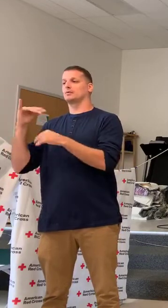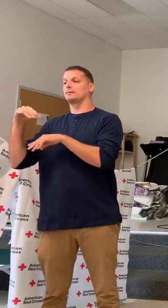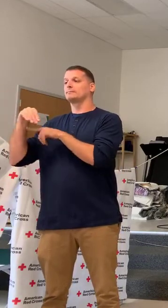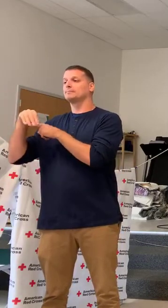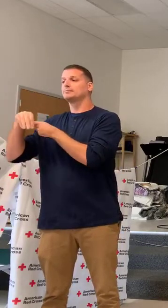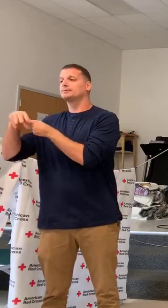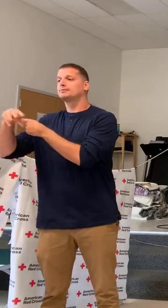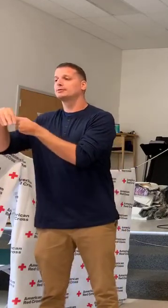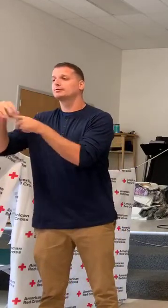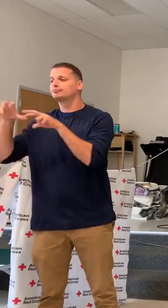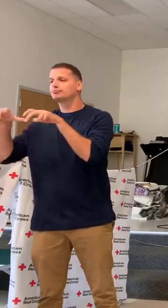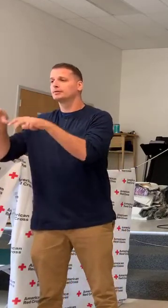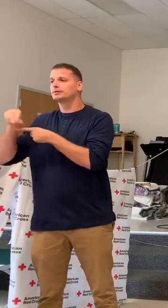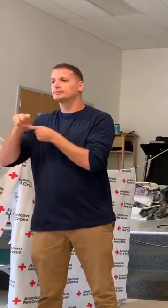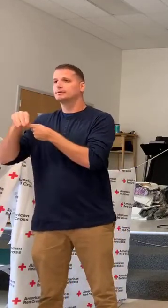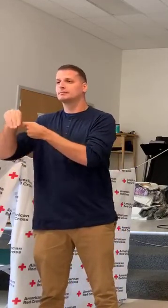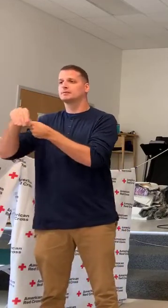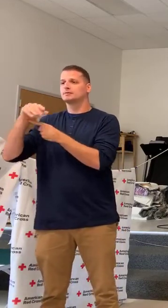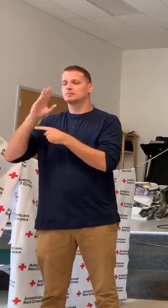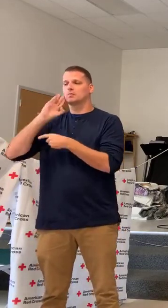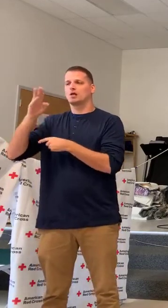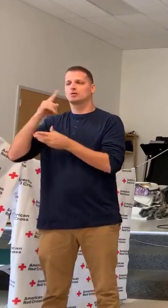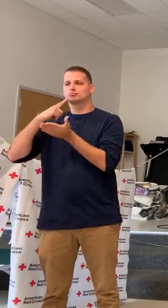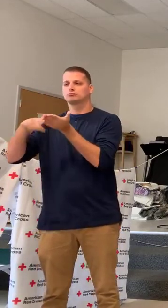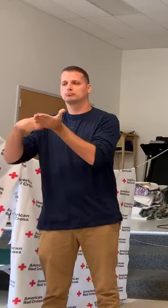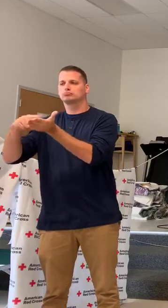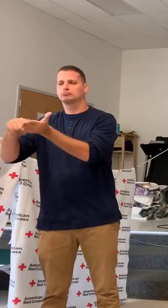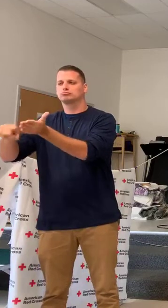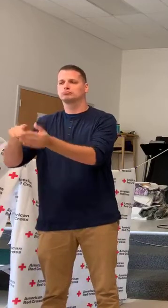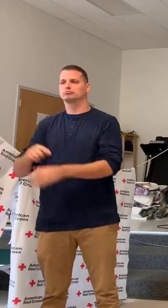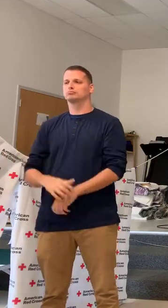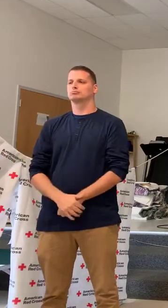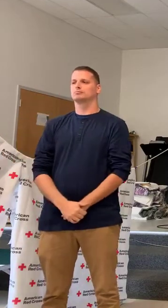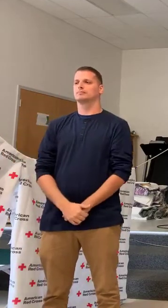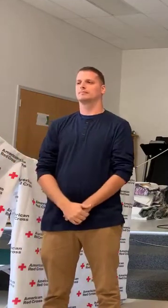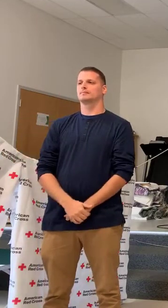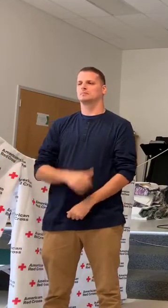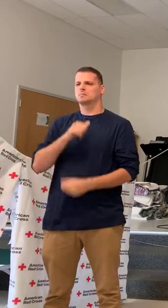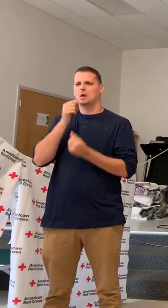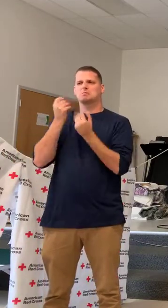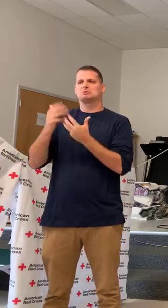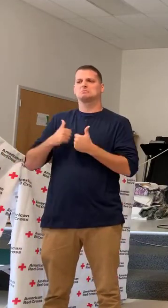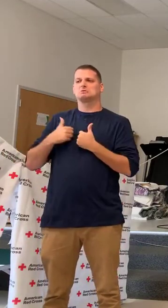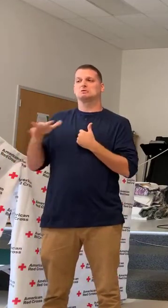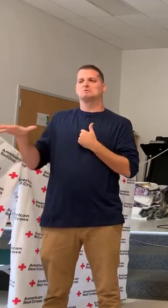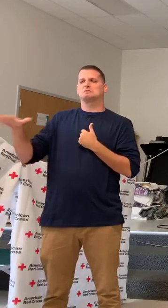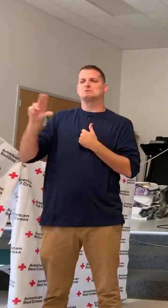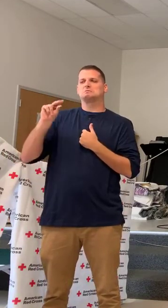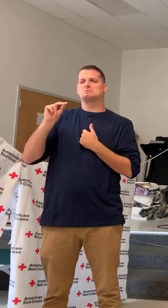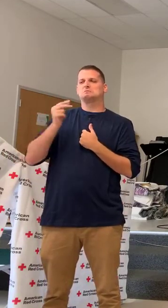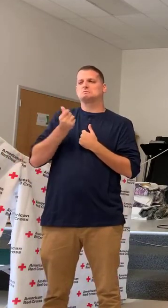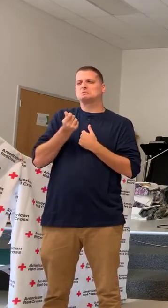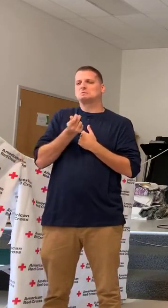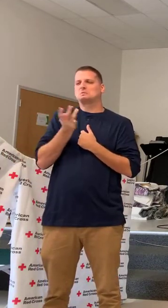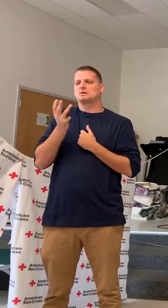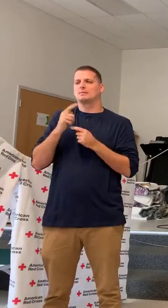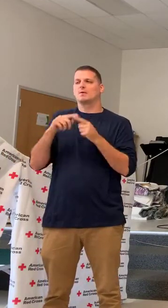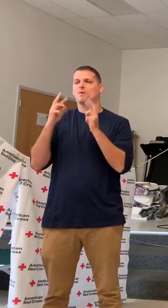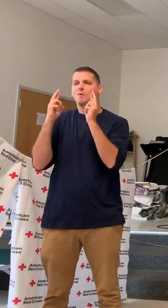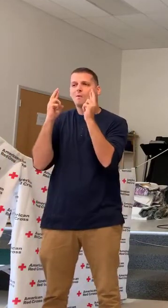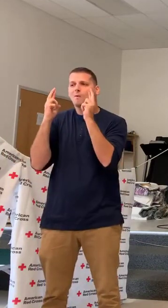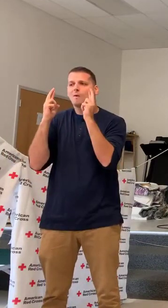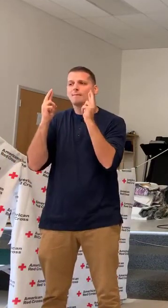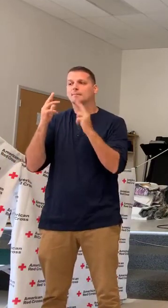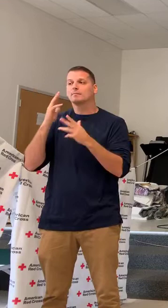We haven't had too many people here, but it has not moved, so all things are indicating that we're probably looking good on that northeastern